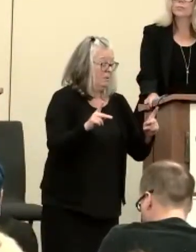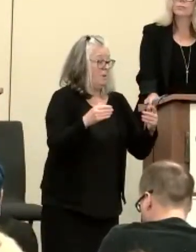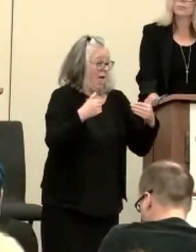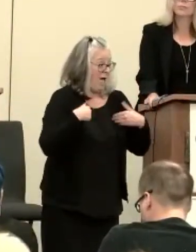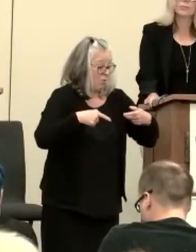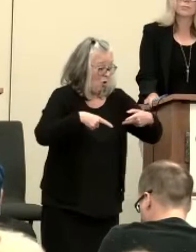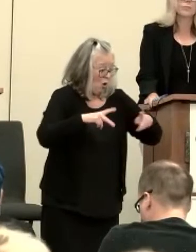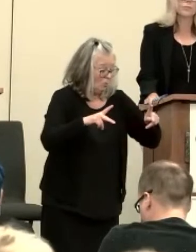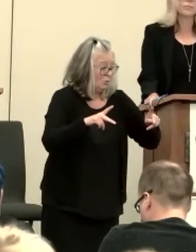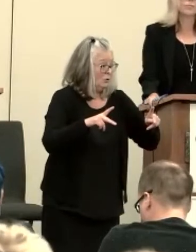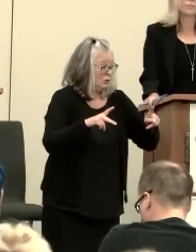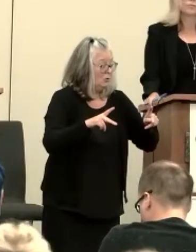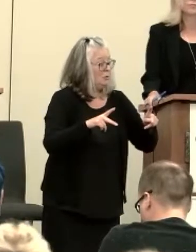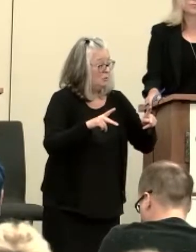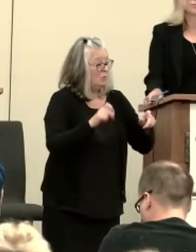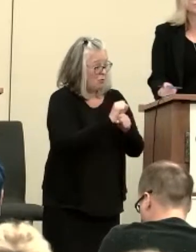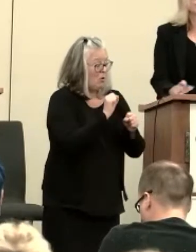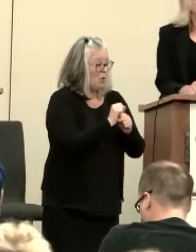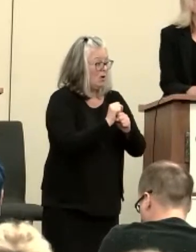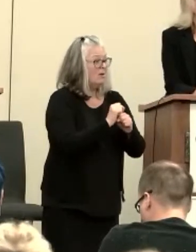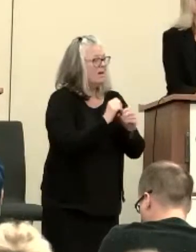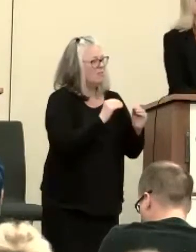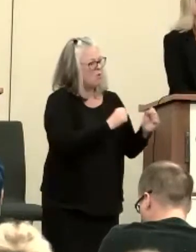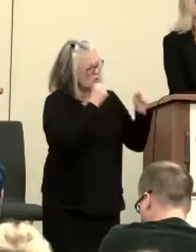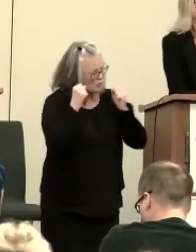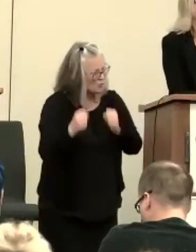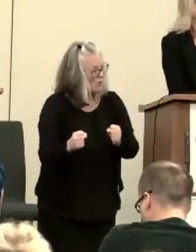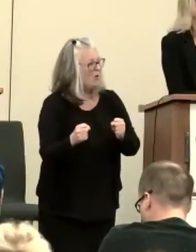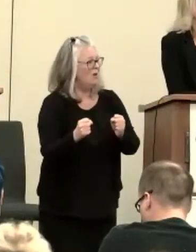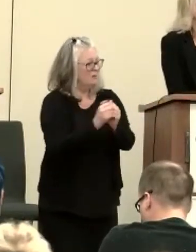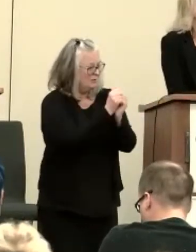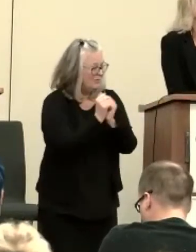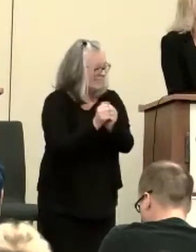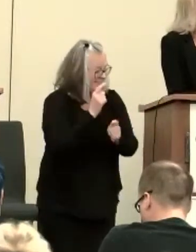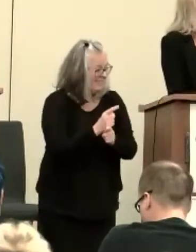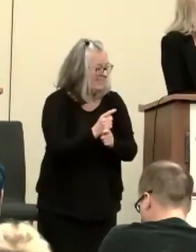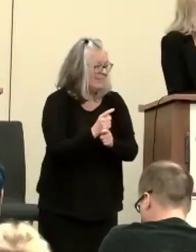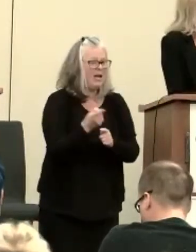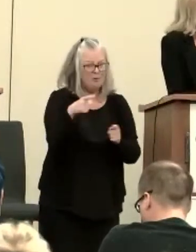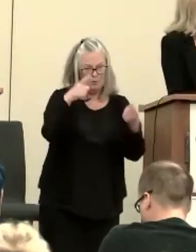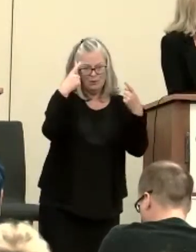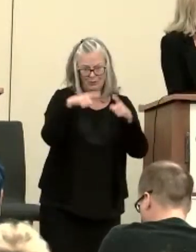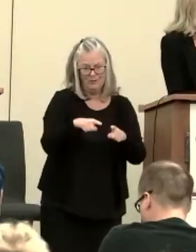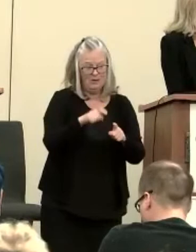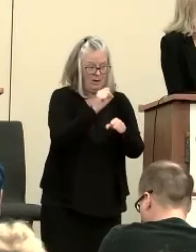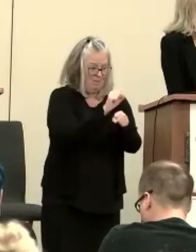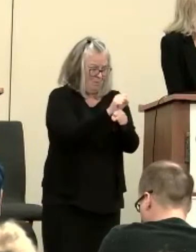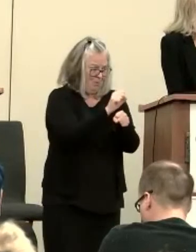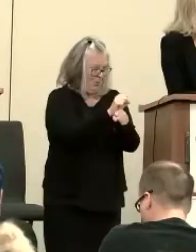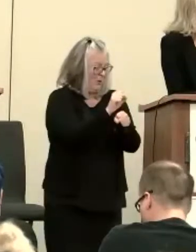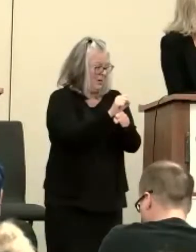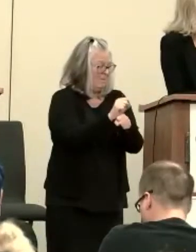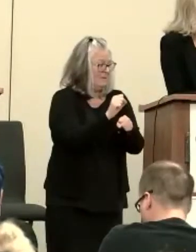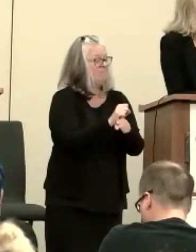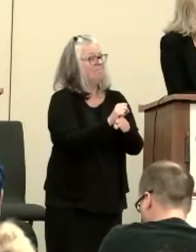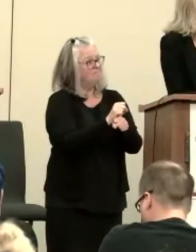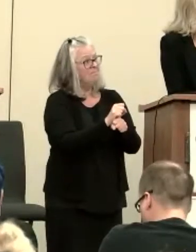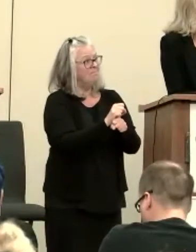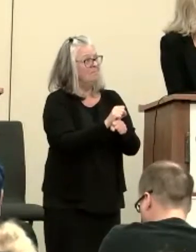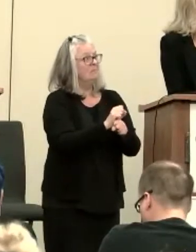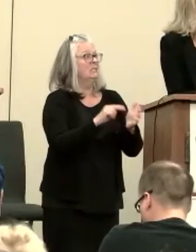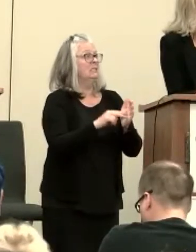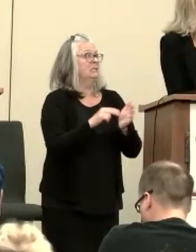the opportunity for employment. I think everybody would agree that employment is something more than just